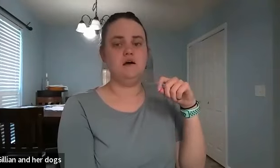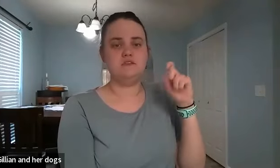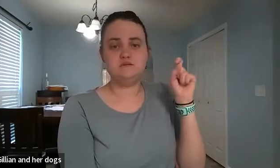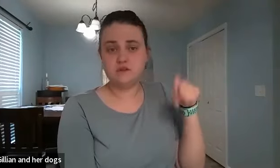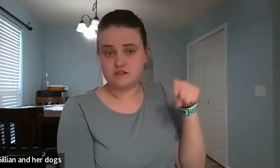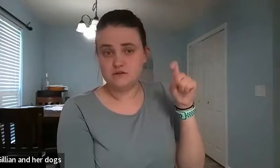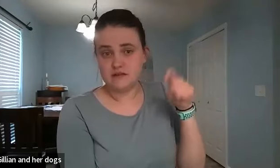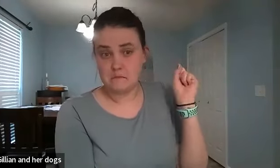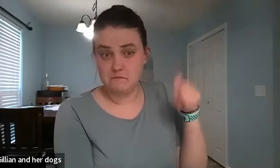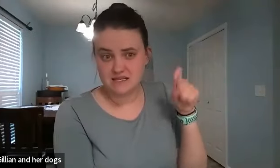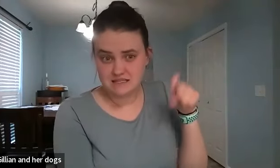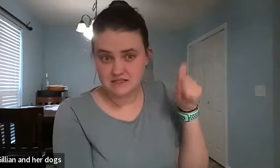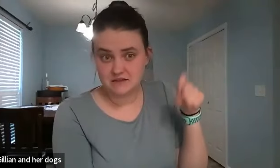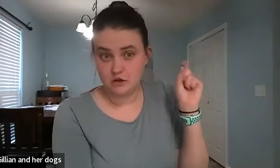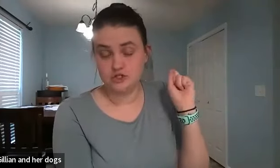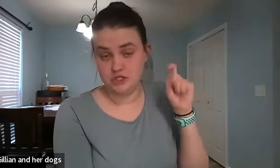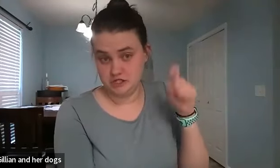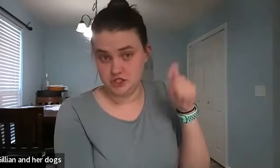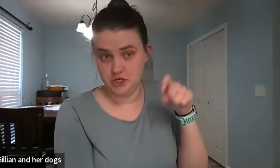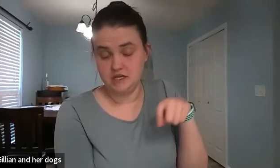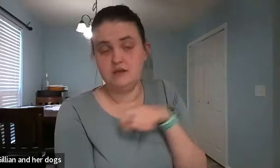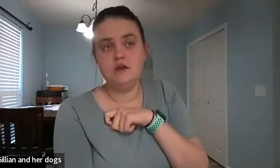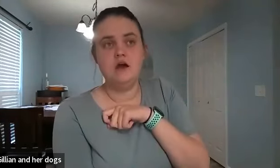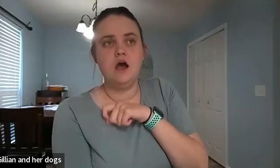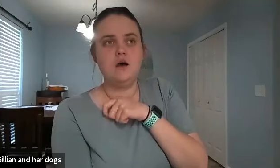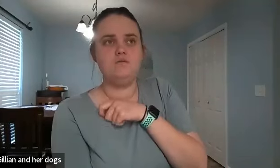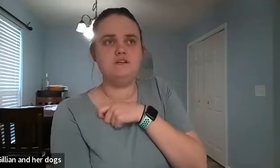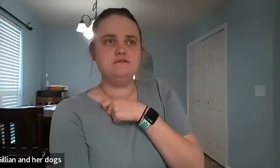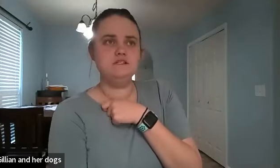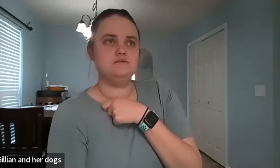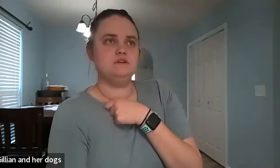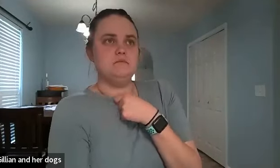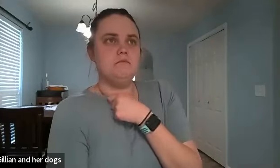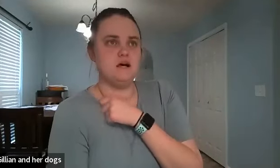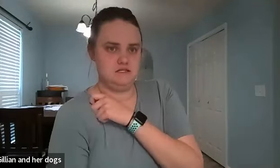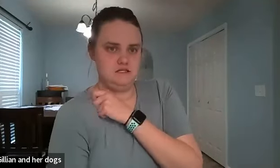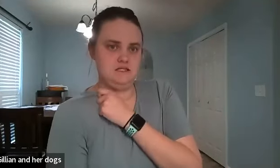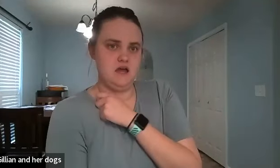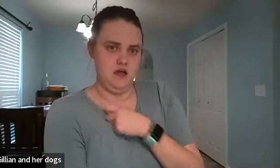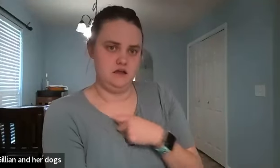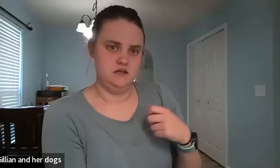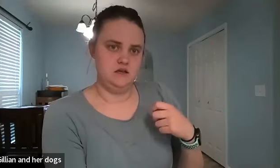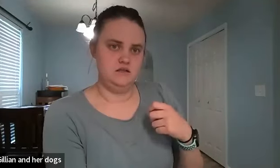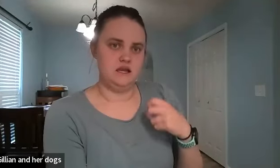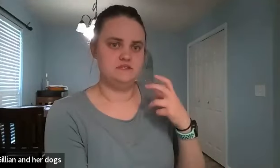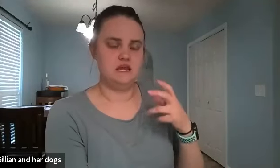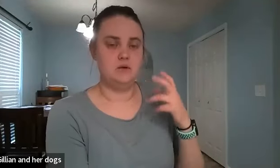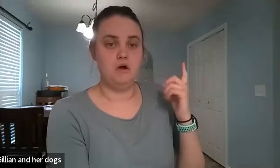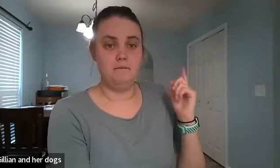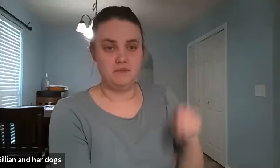This one's also like for must and should. The difference with must is that, like I'm saying, well, I must